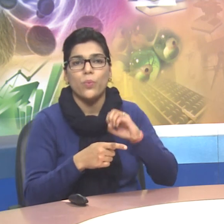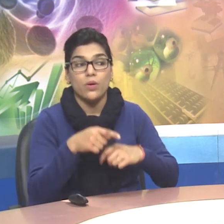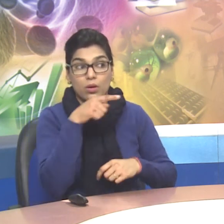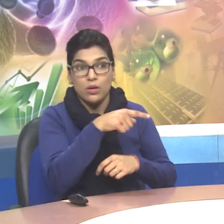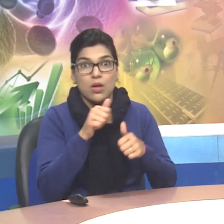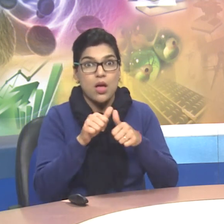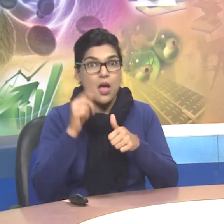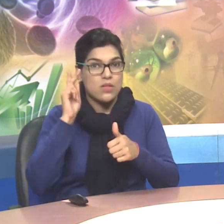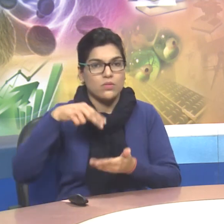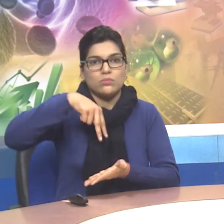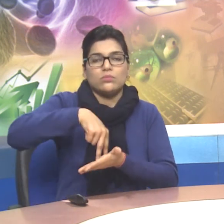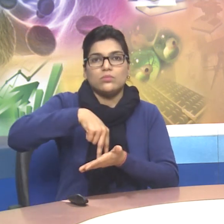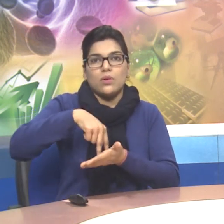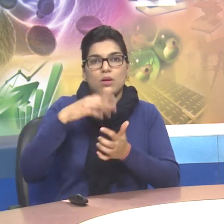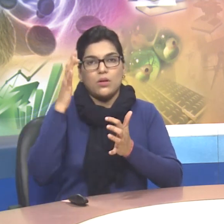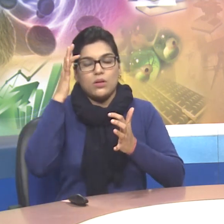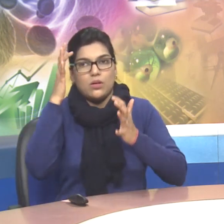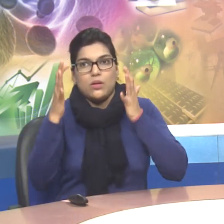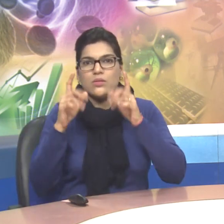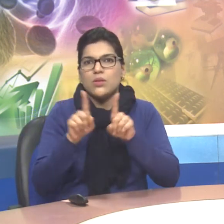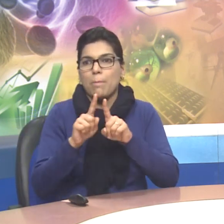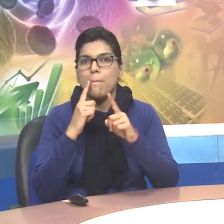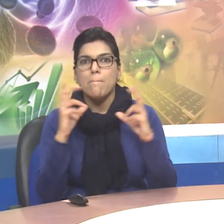that enveloped me,